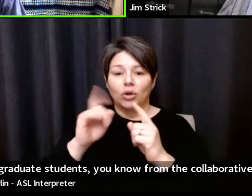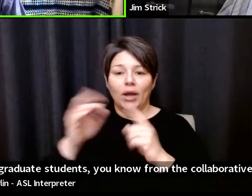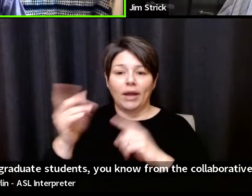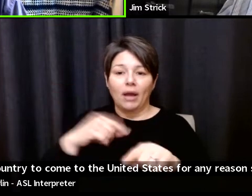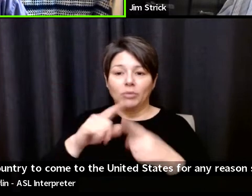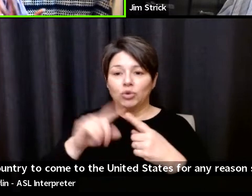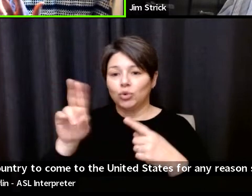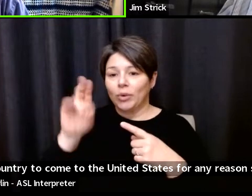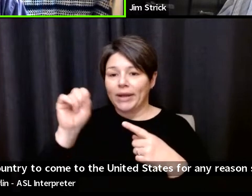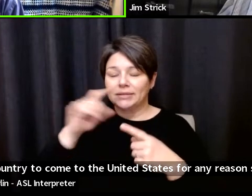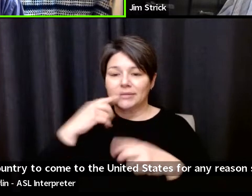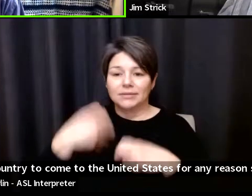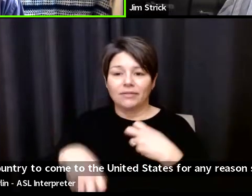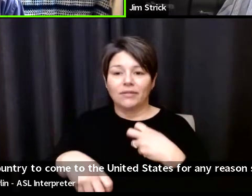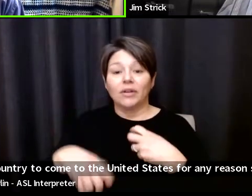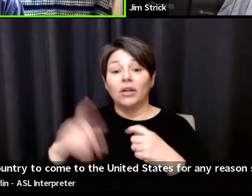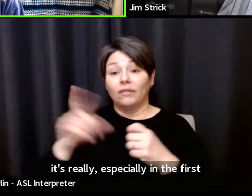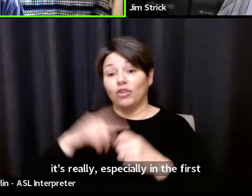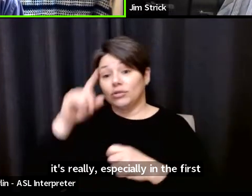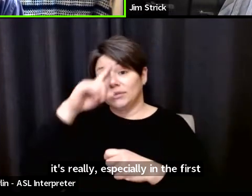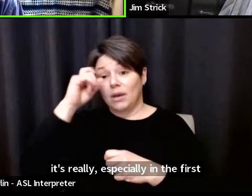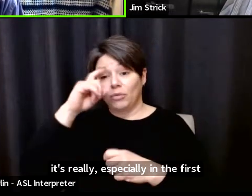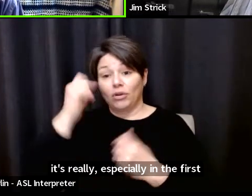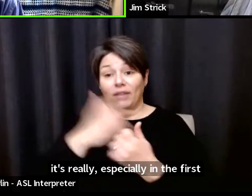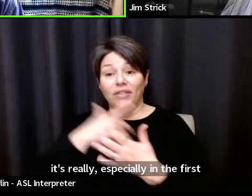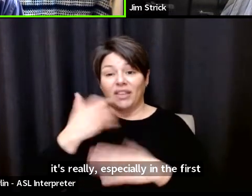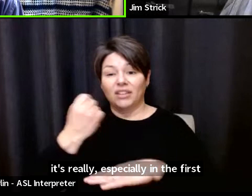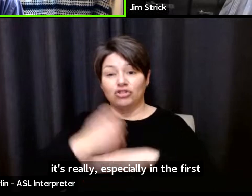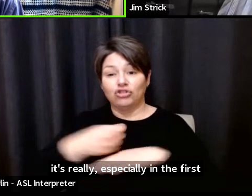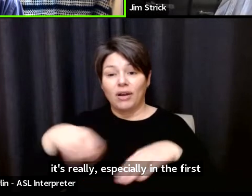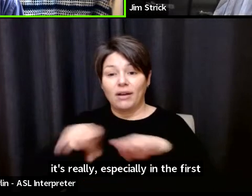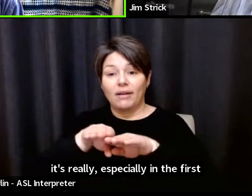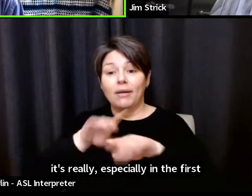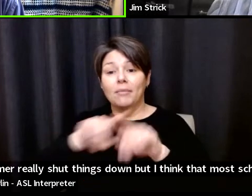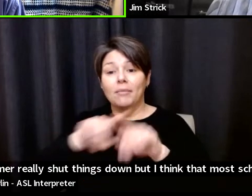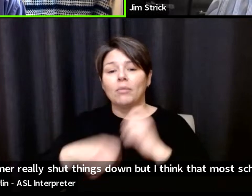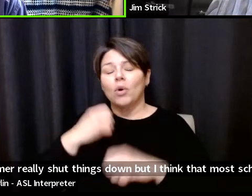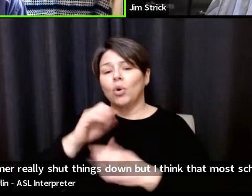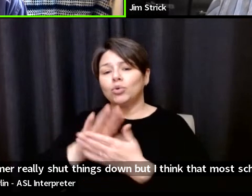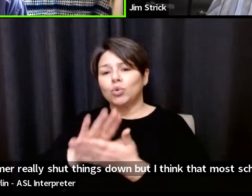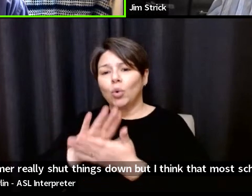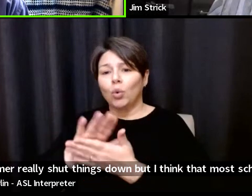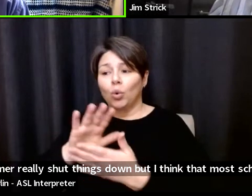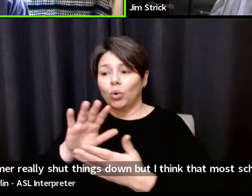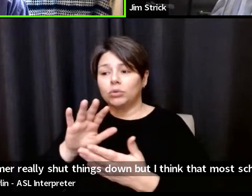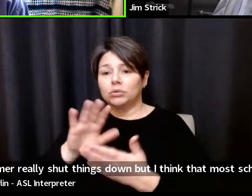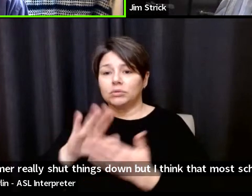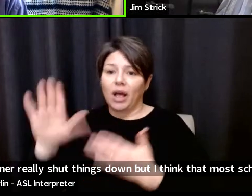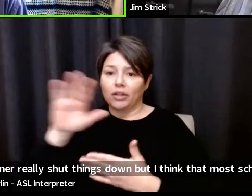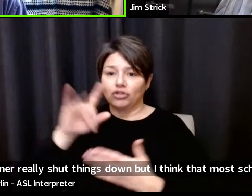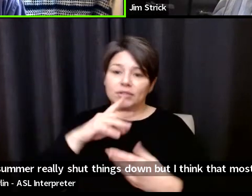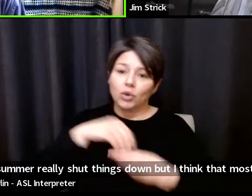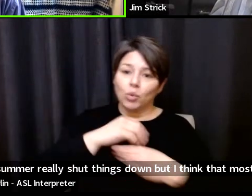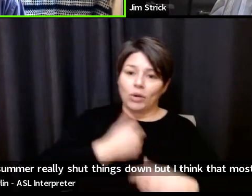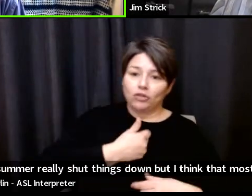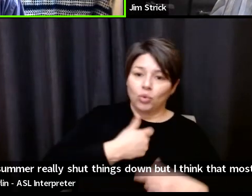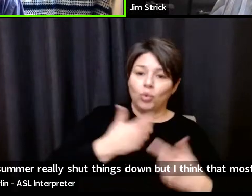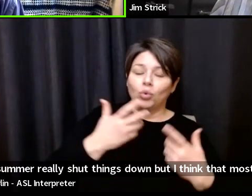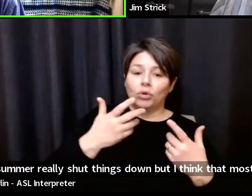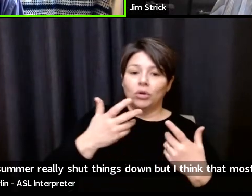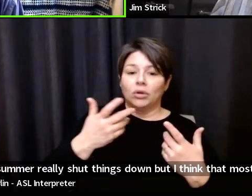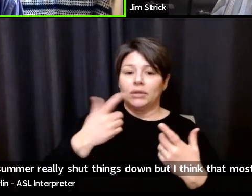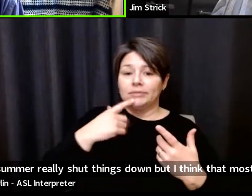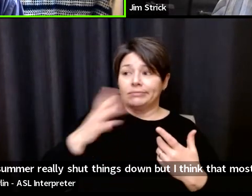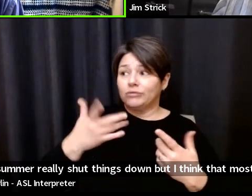really, especially in the first summer, it really shut things down. But I think that most schools, including our own, have realized that we can't just,